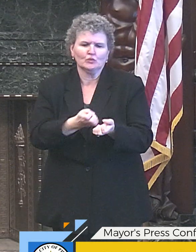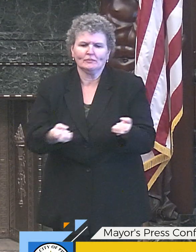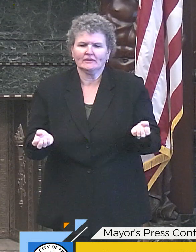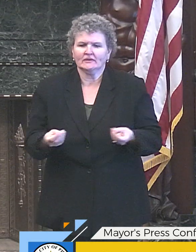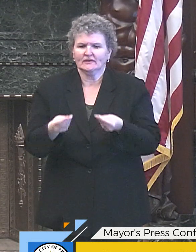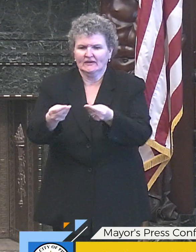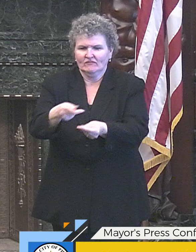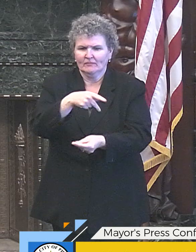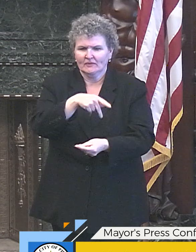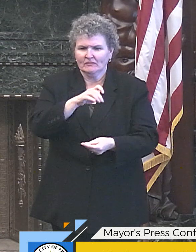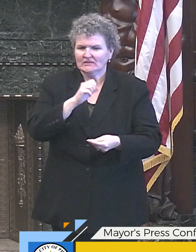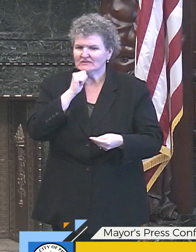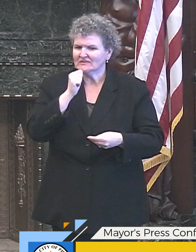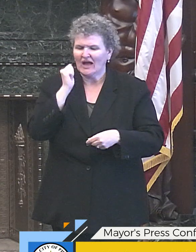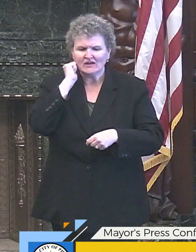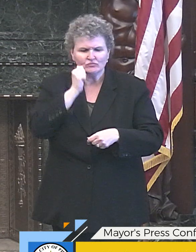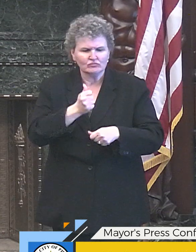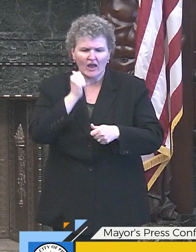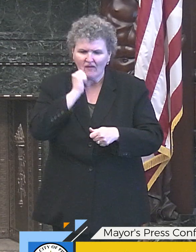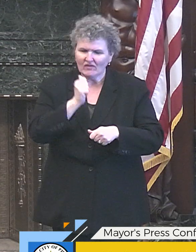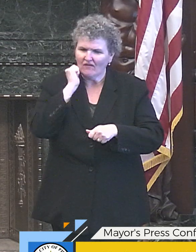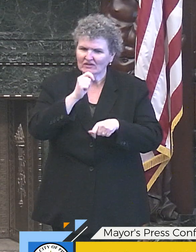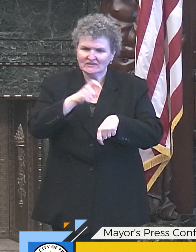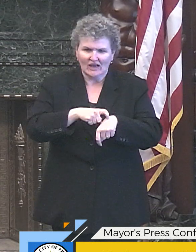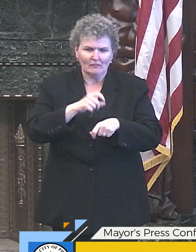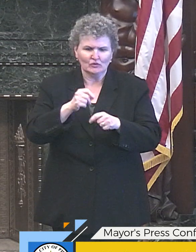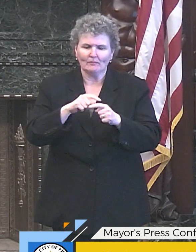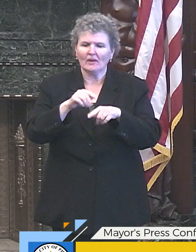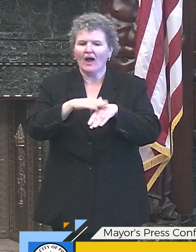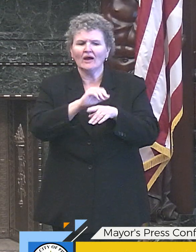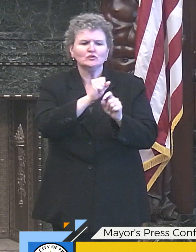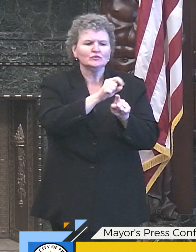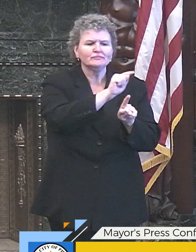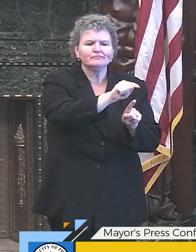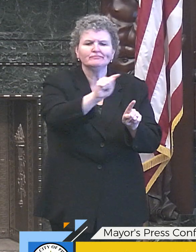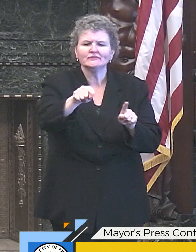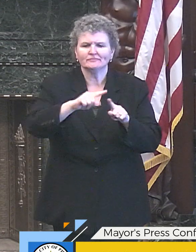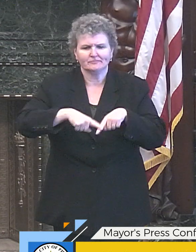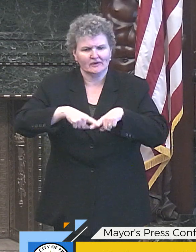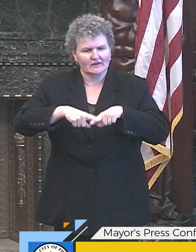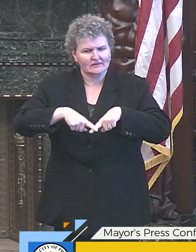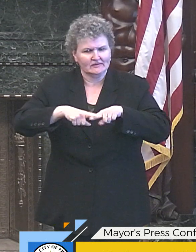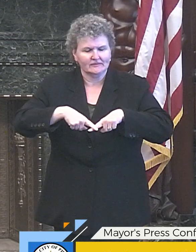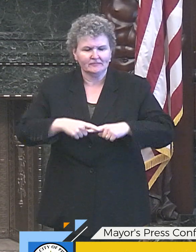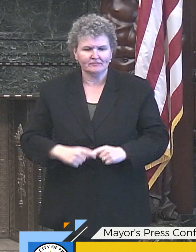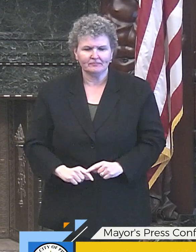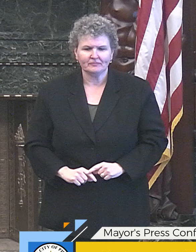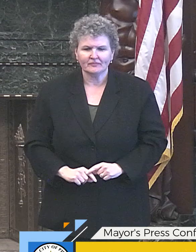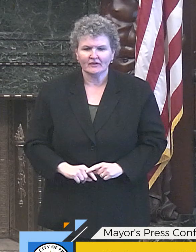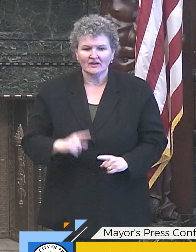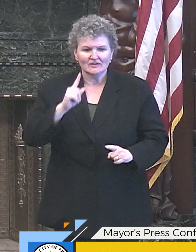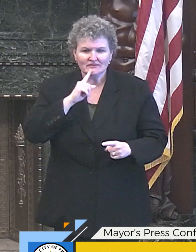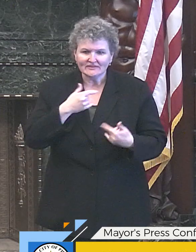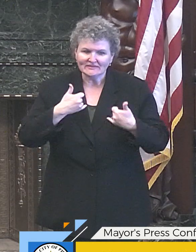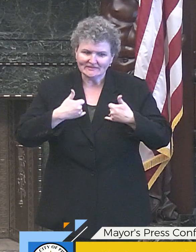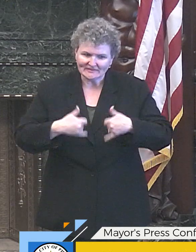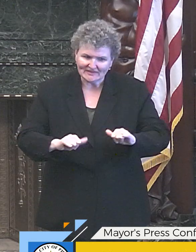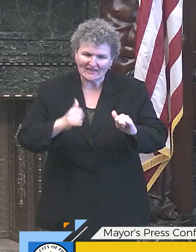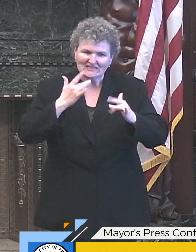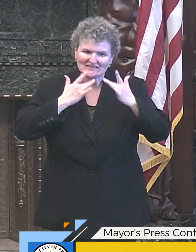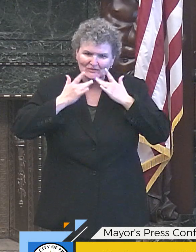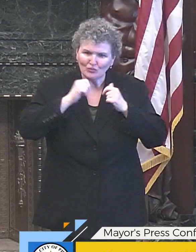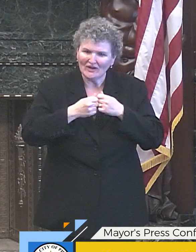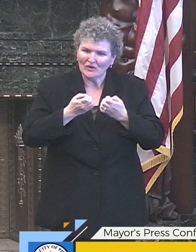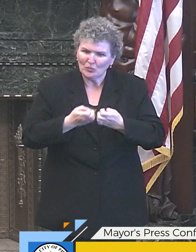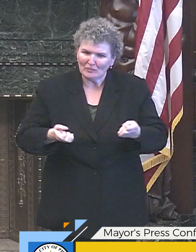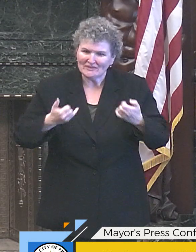sparingly, recognizing that that equipment is in short supply. Detectives have changed